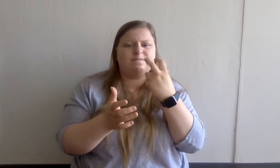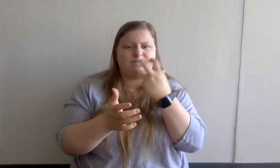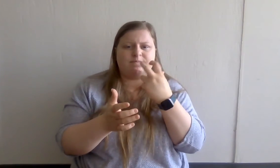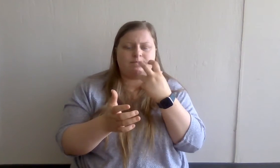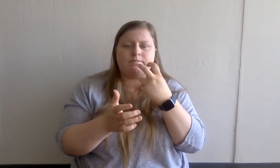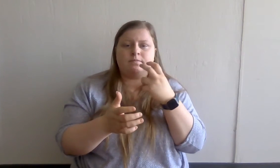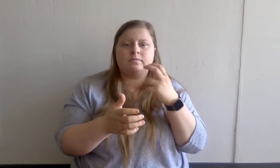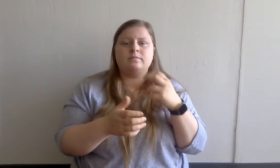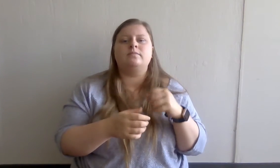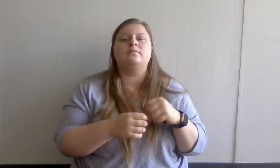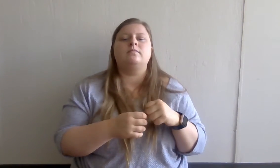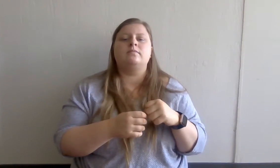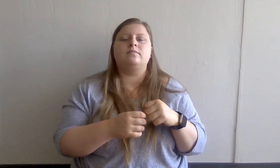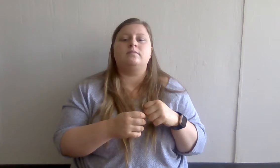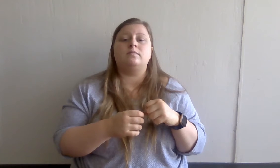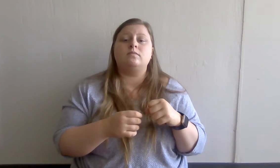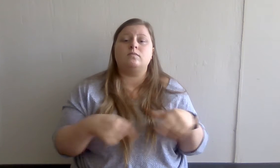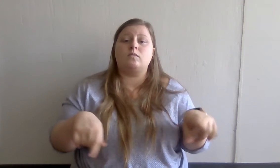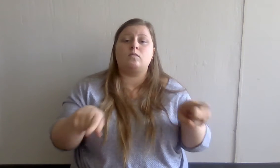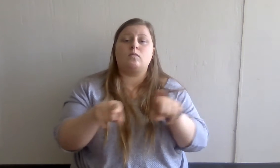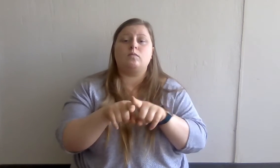They copy speech movements and sounds.